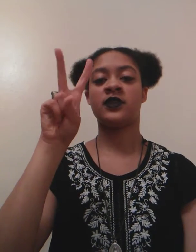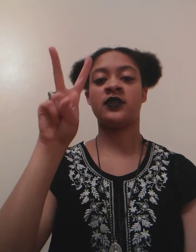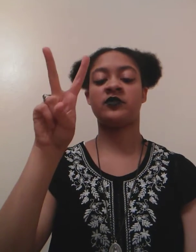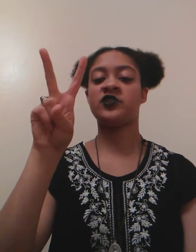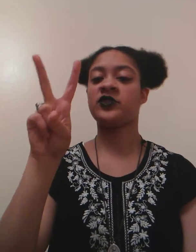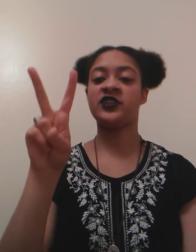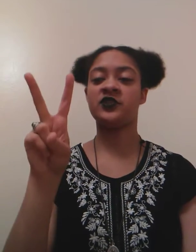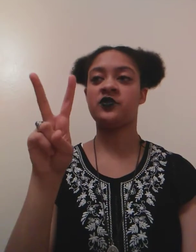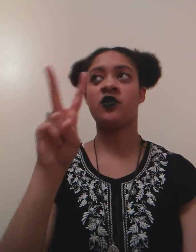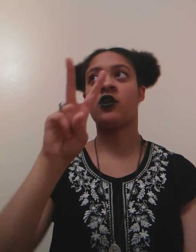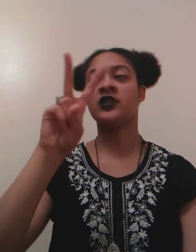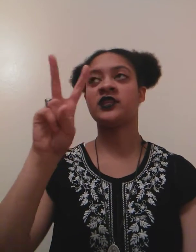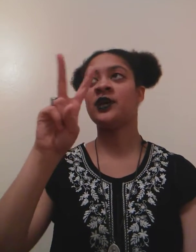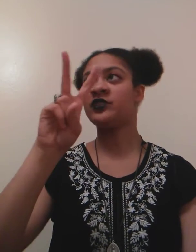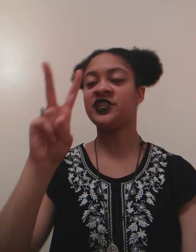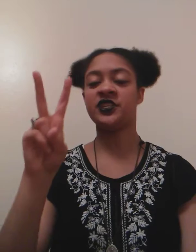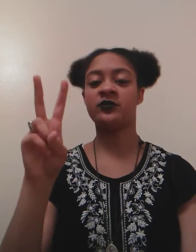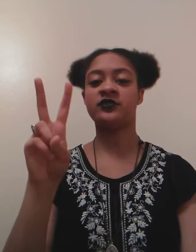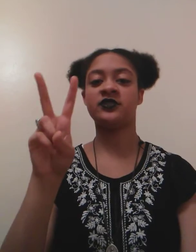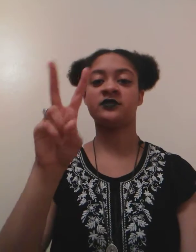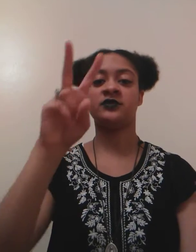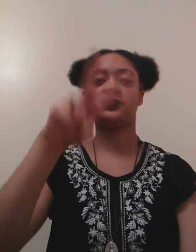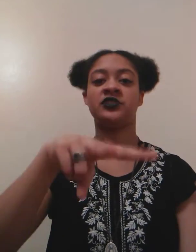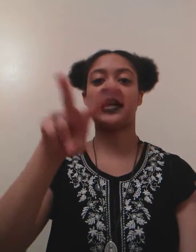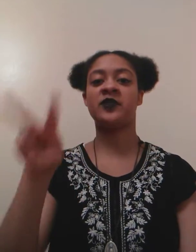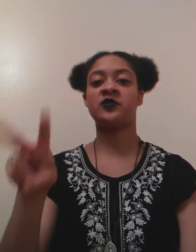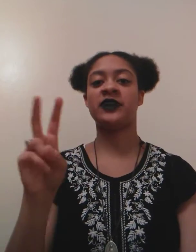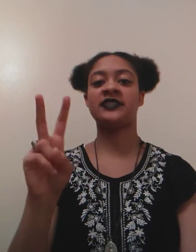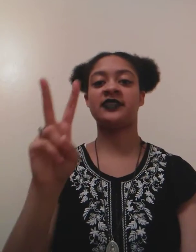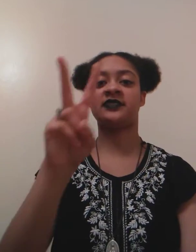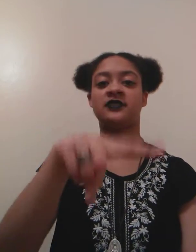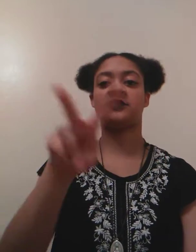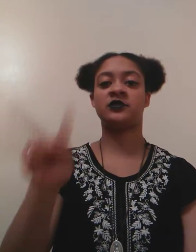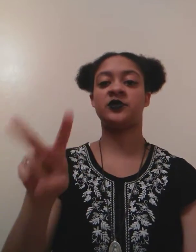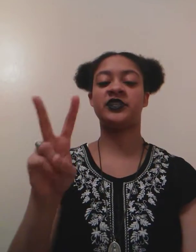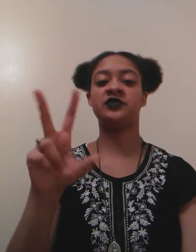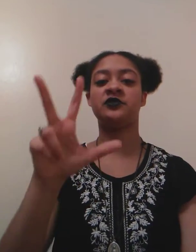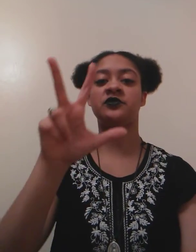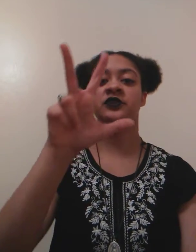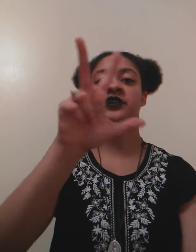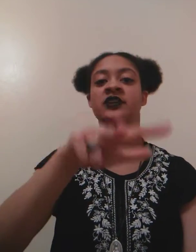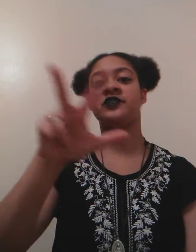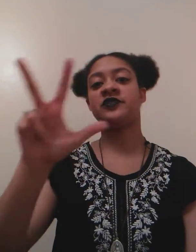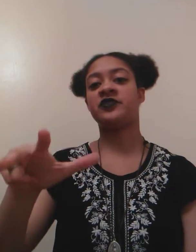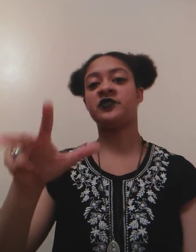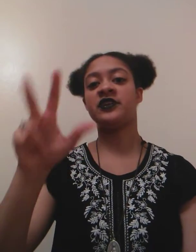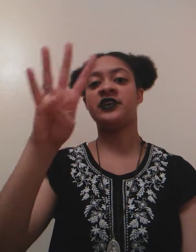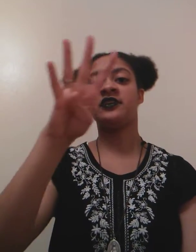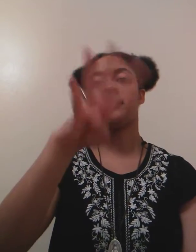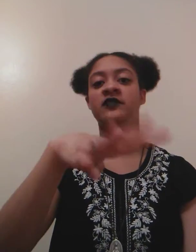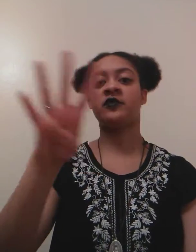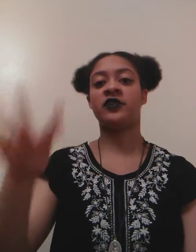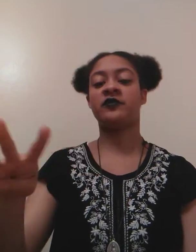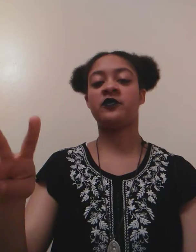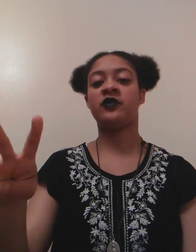and then with 22, or all the double-digit numbers, you just tap them twice like this. So 22, 33,